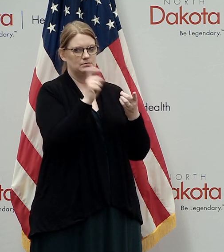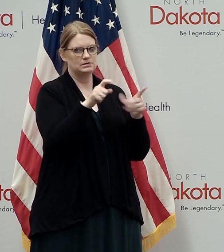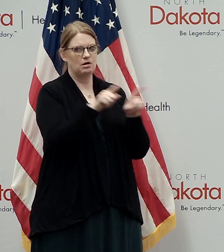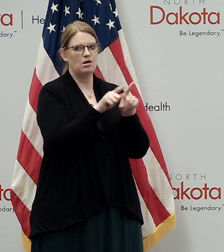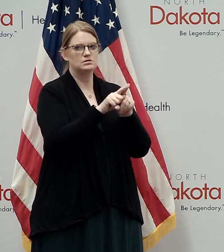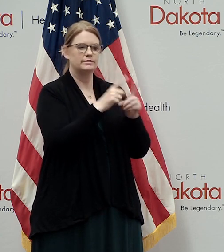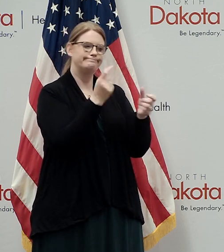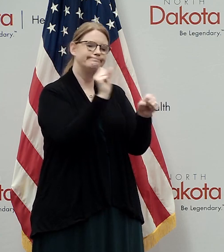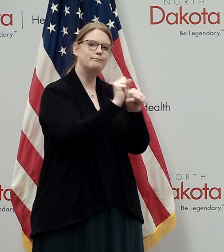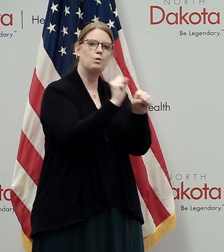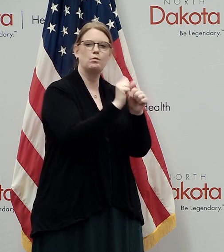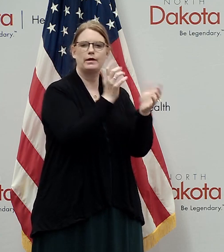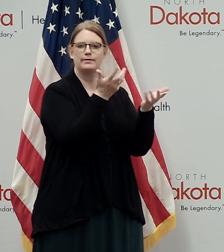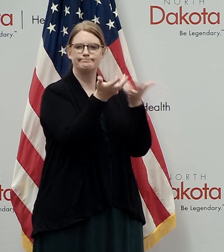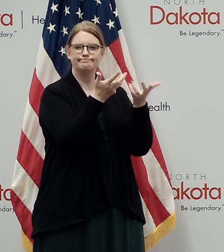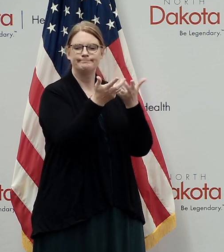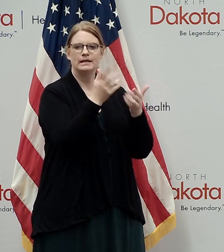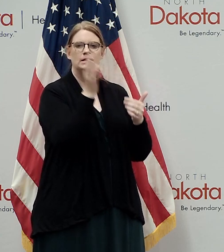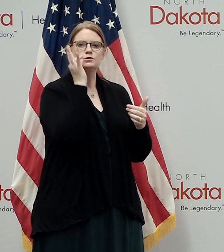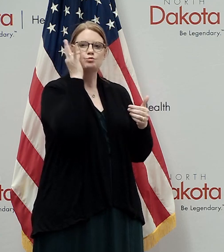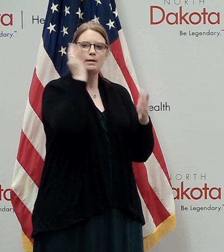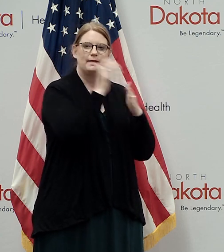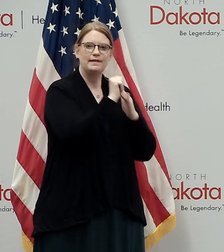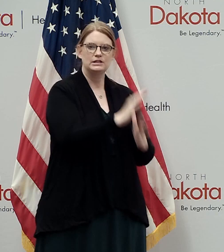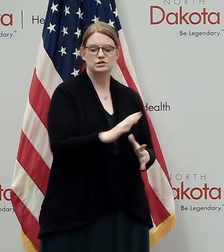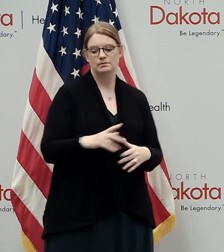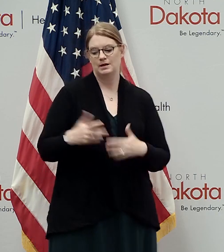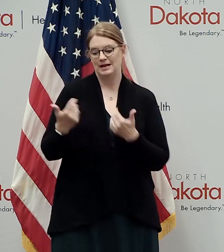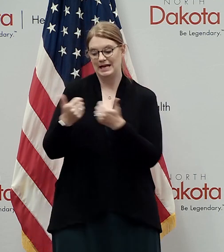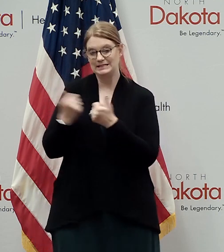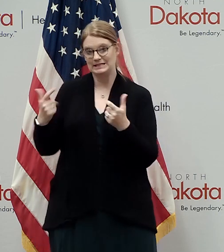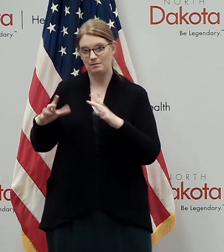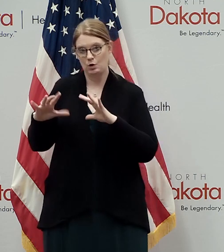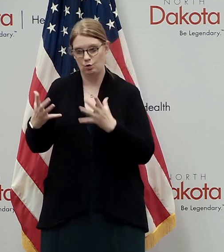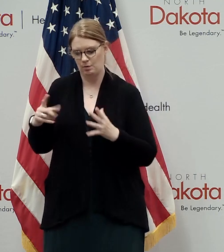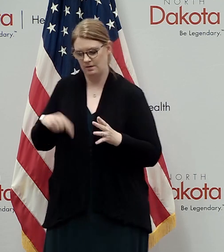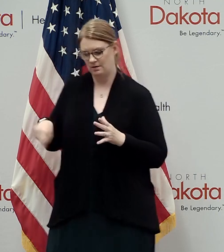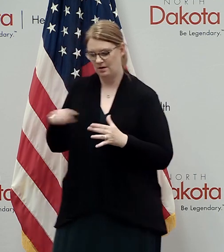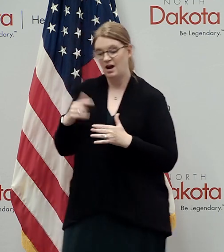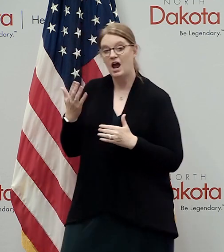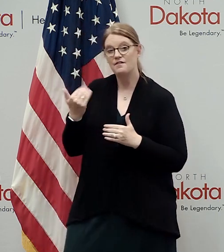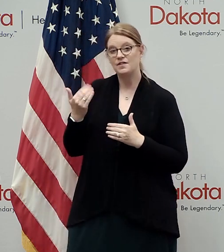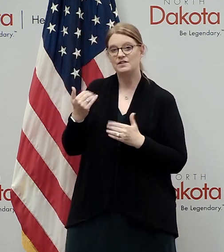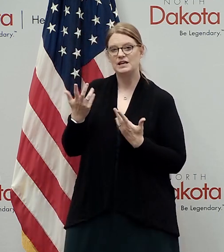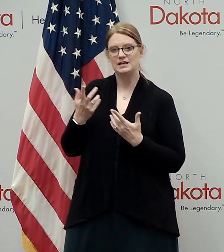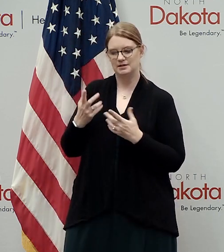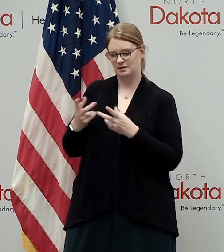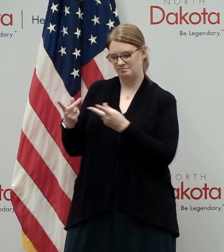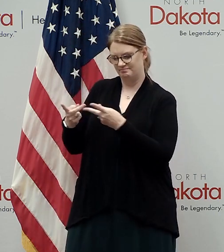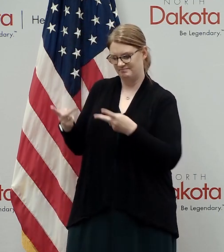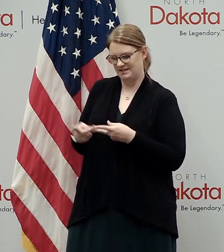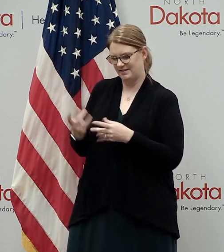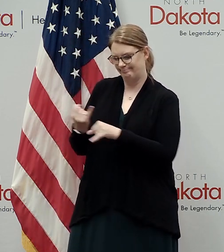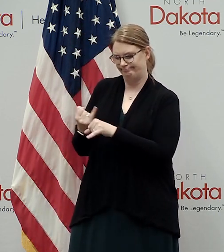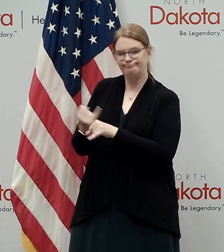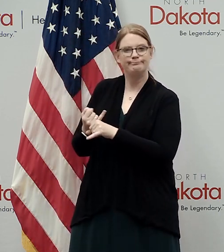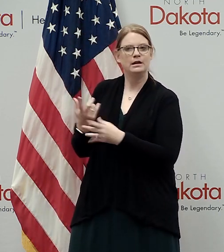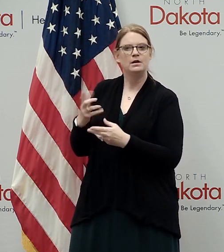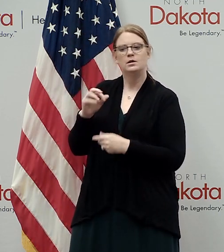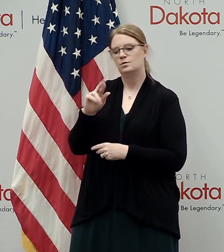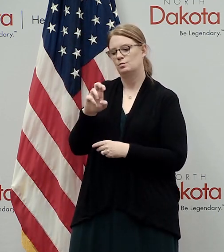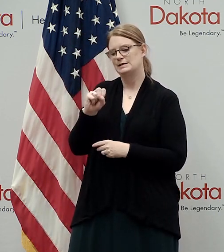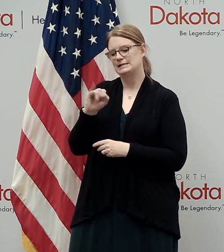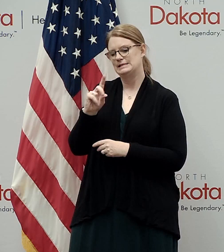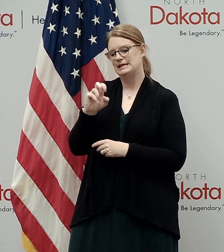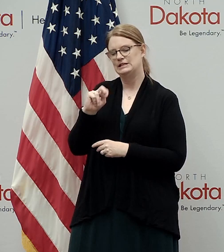with tribal leadership. We've also got a separate group, which is our 15 residential education facilities. These are, when we say residential,